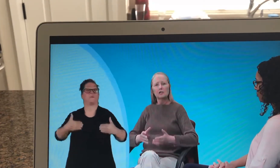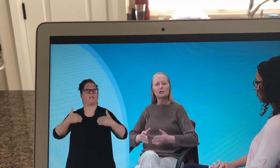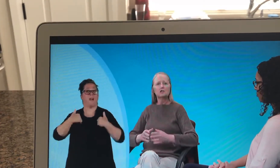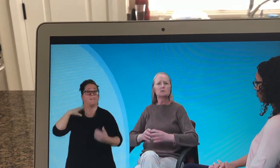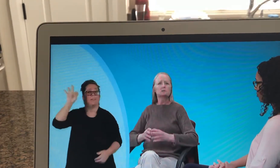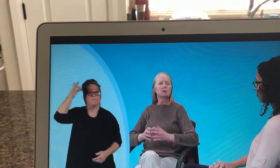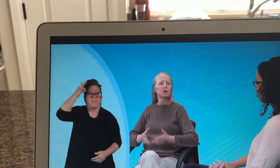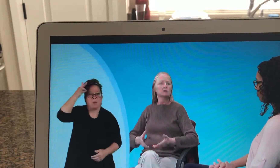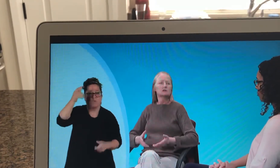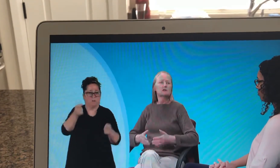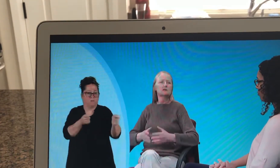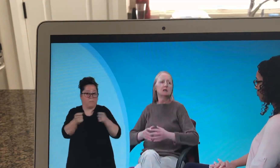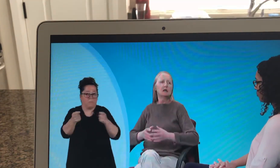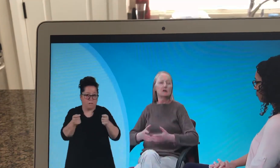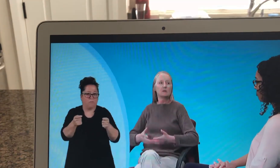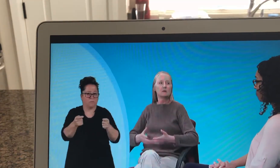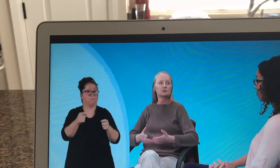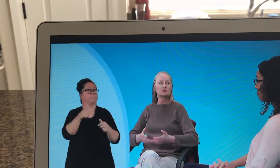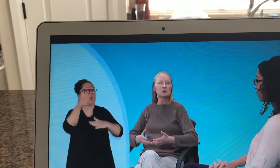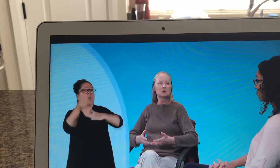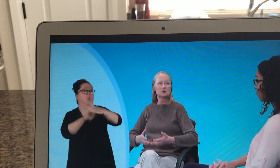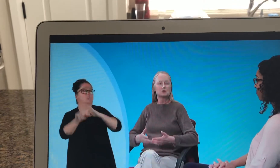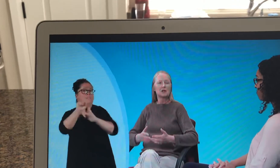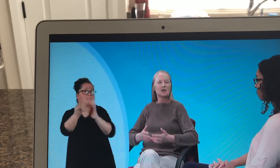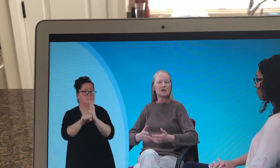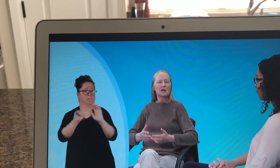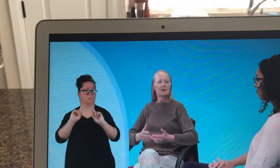for interpreting. We have federal